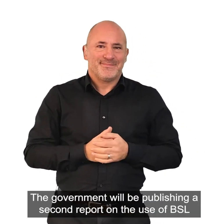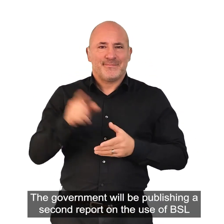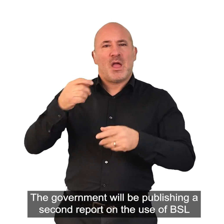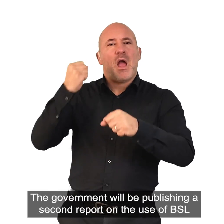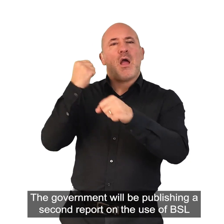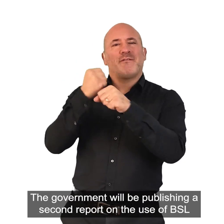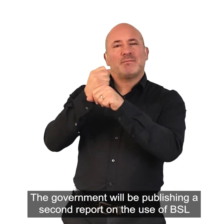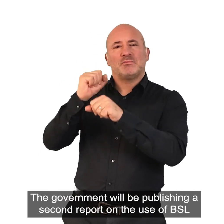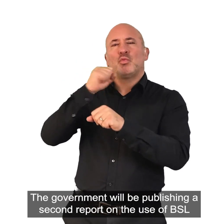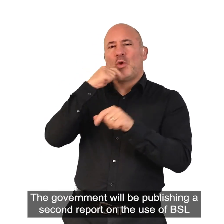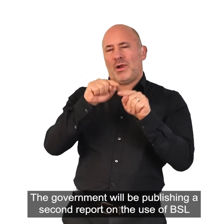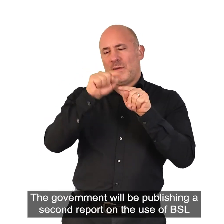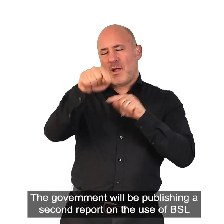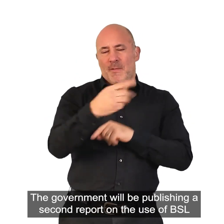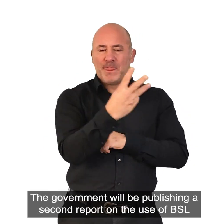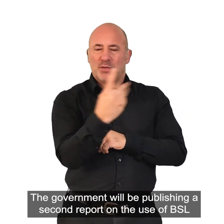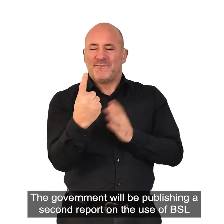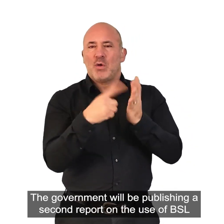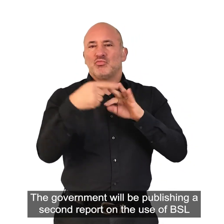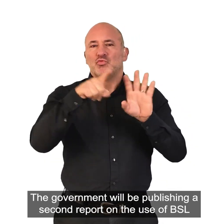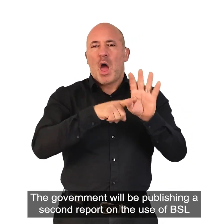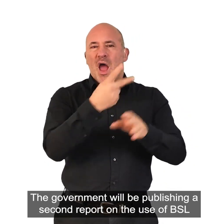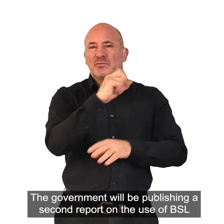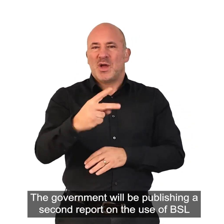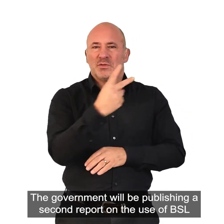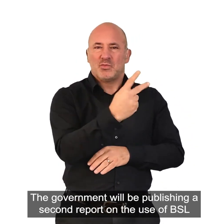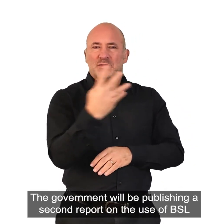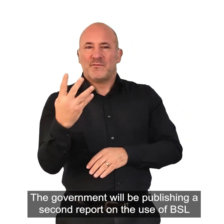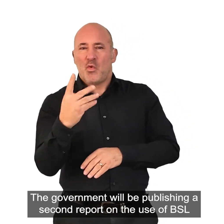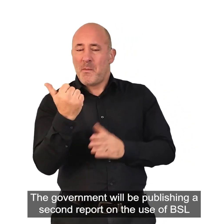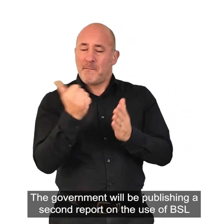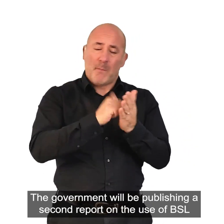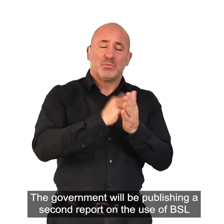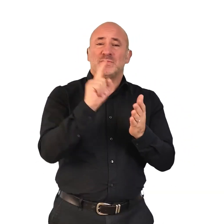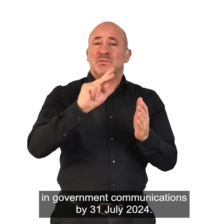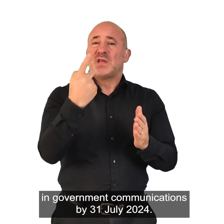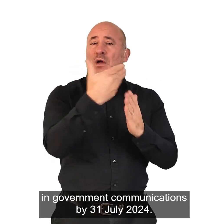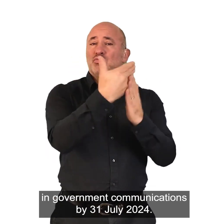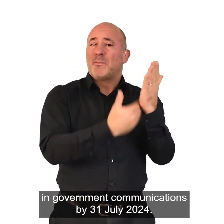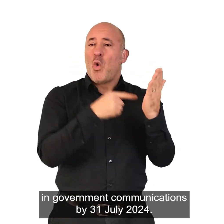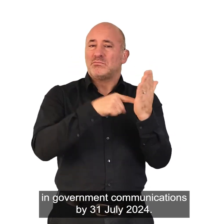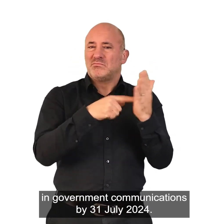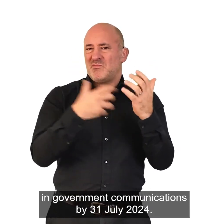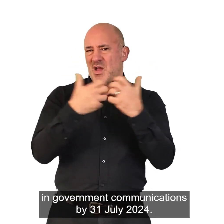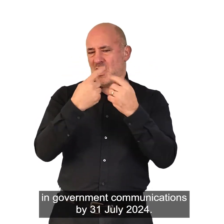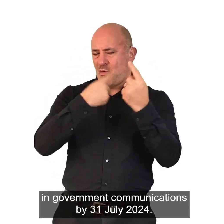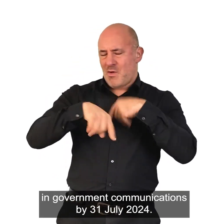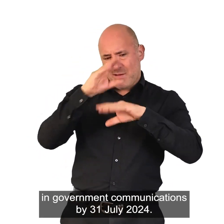The government will be publishing a second report on the use of BSL in government communications by the 31st of